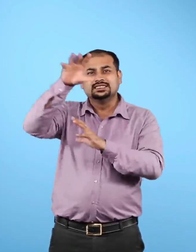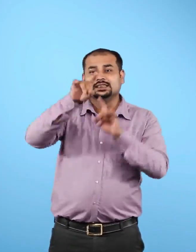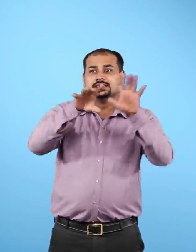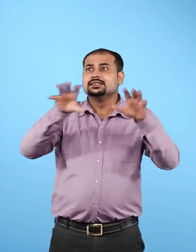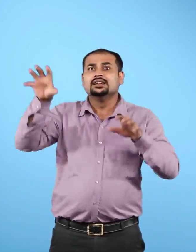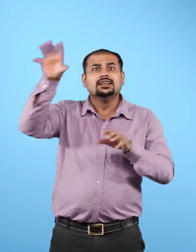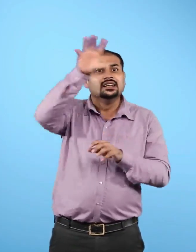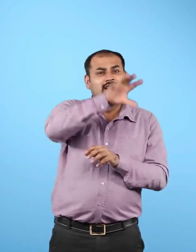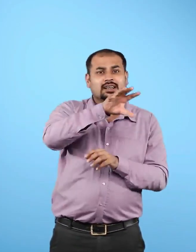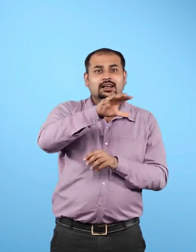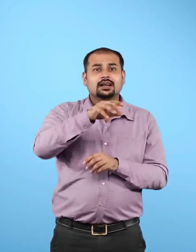of other countries.